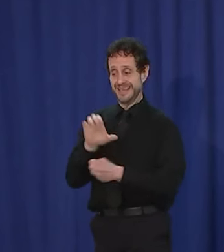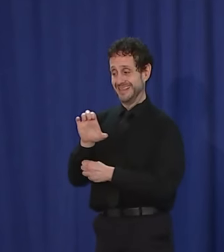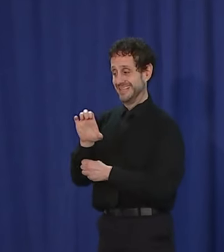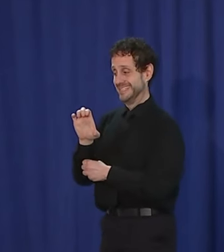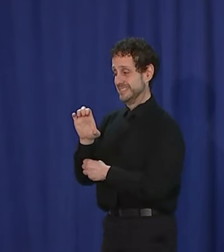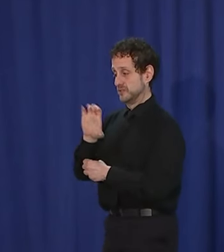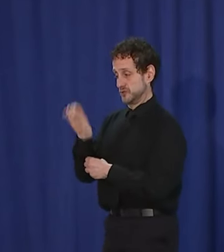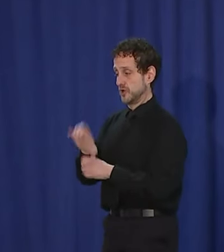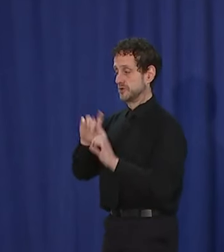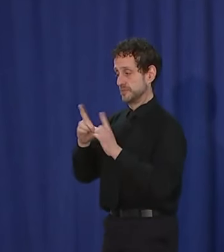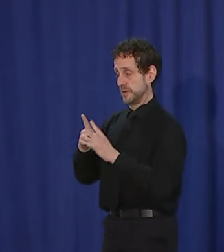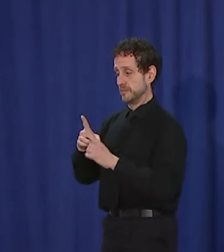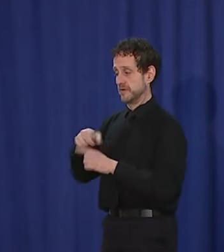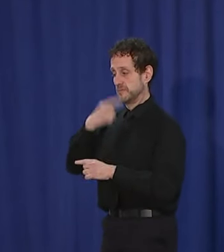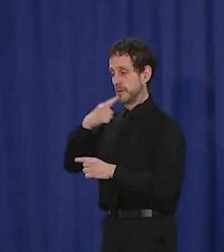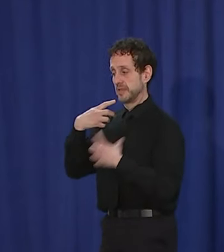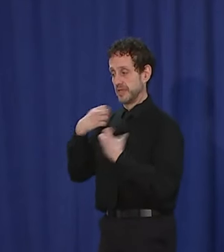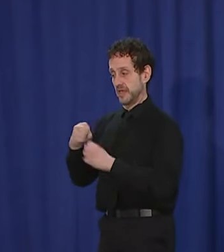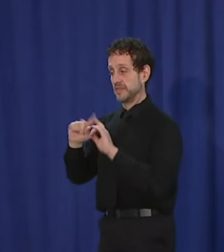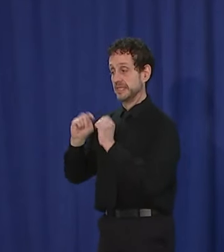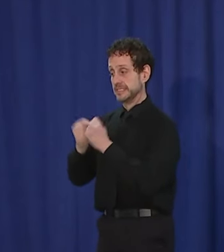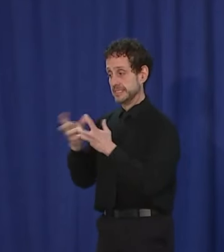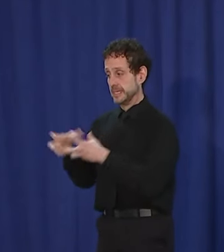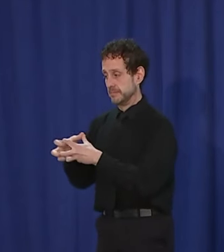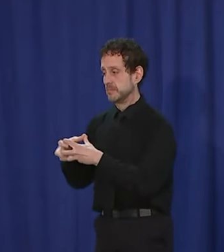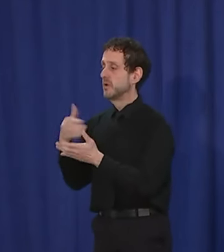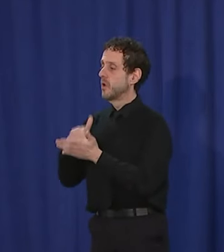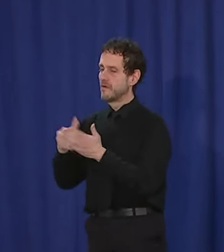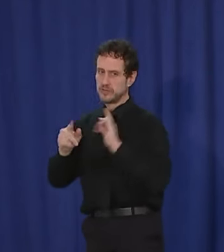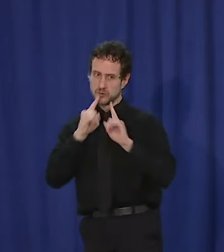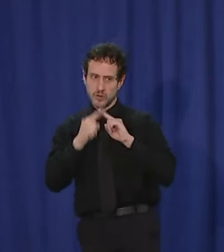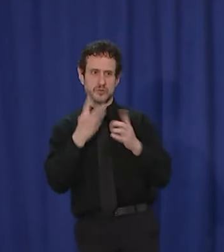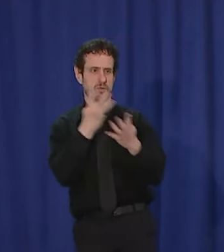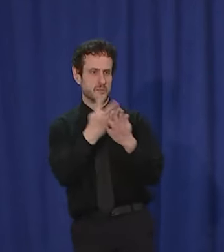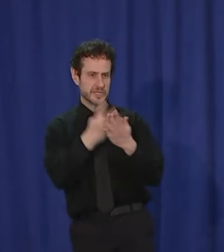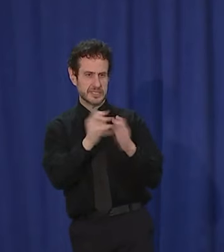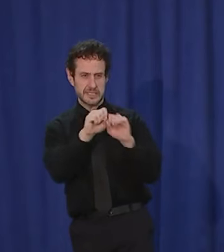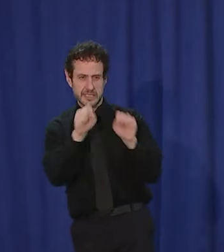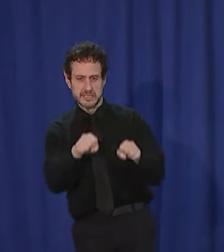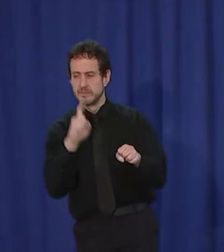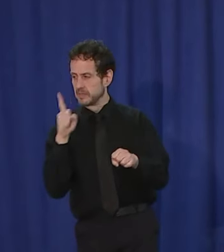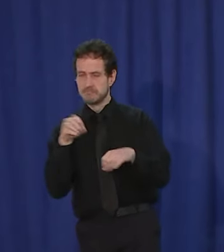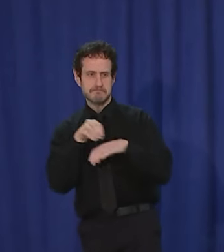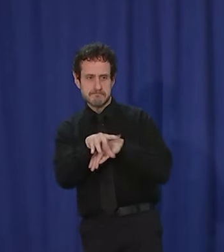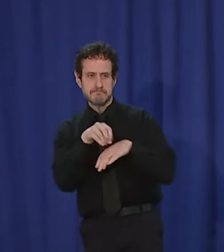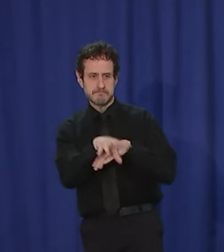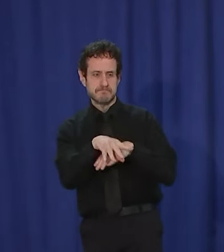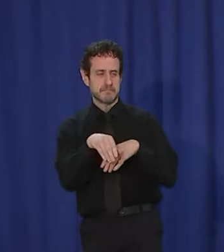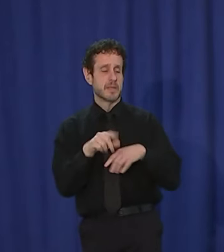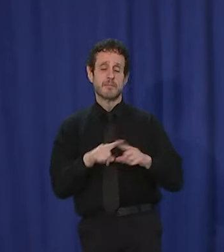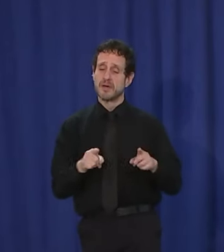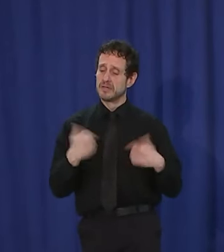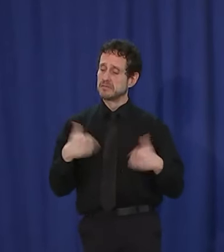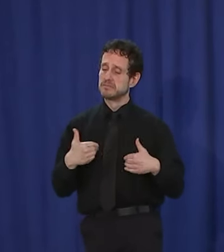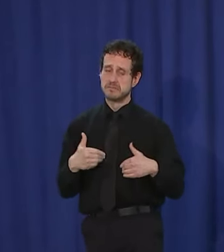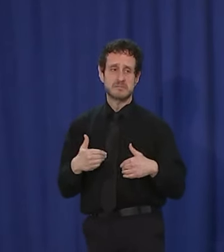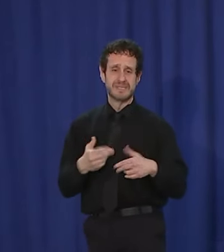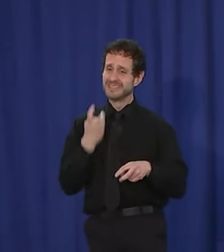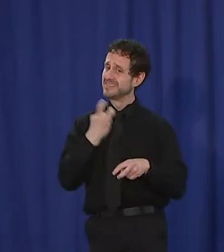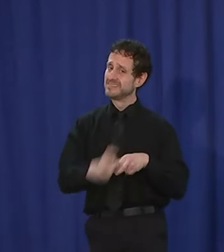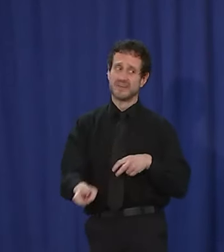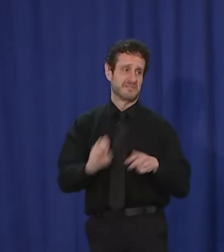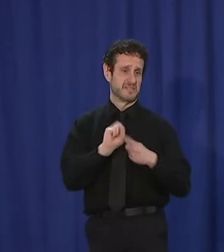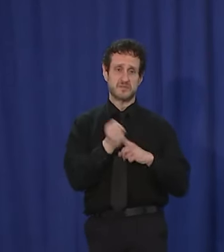team is literally in a regular conversation with them and providing guidance. But this is a tough